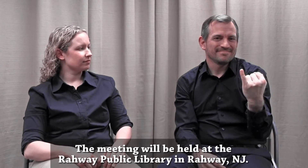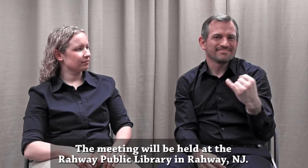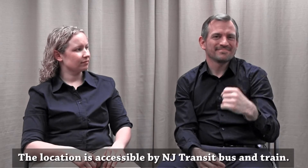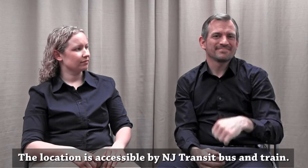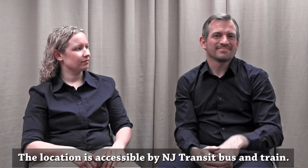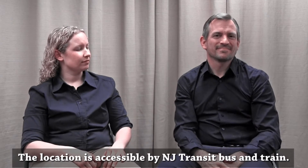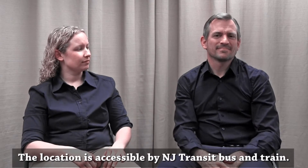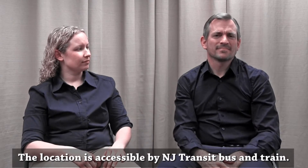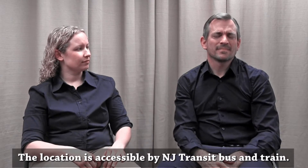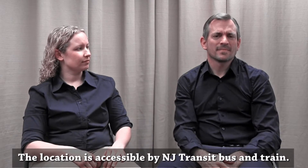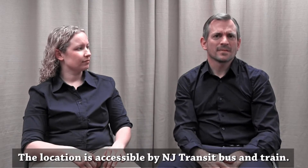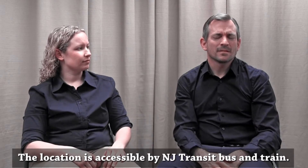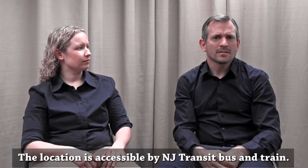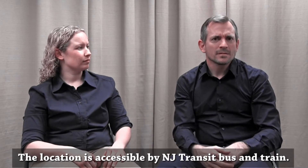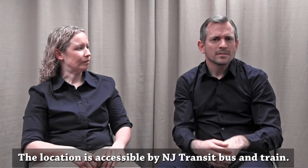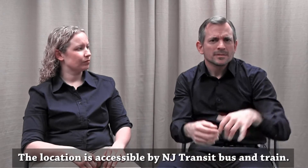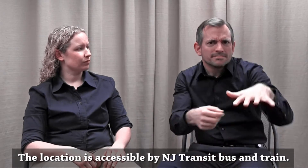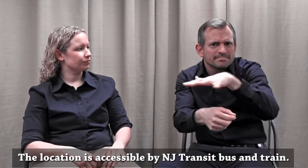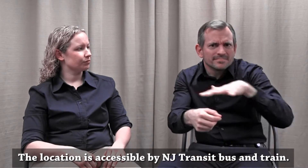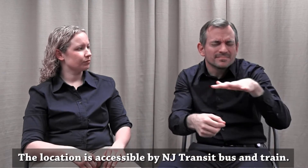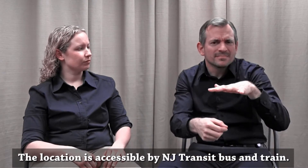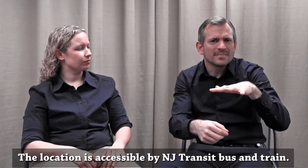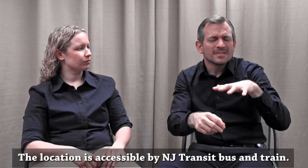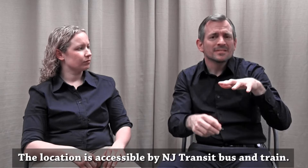The location is accessible by New Jersey Transit bus and train.